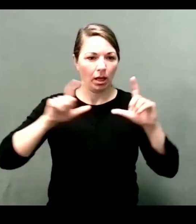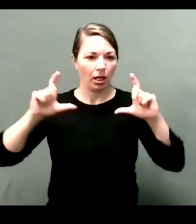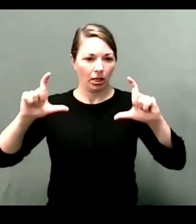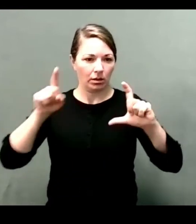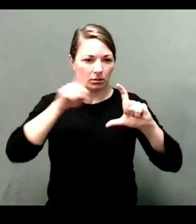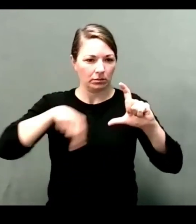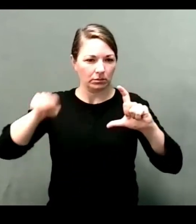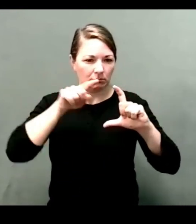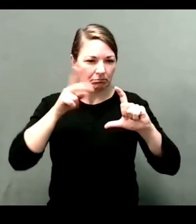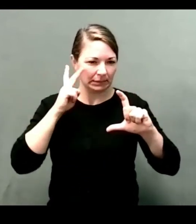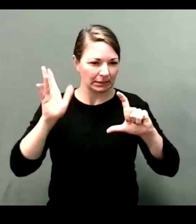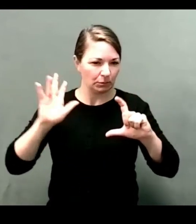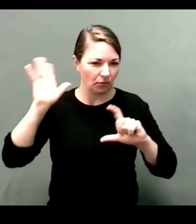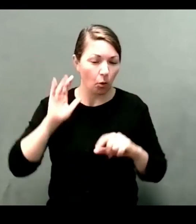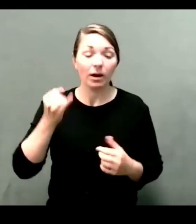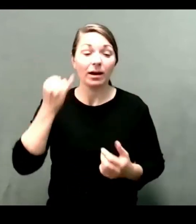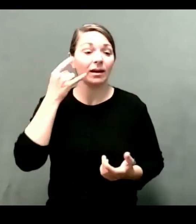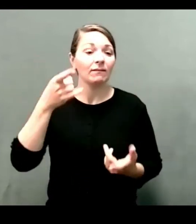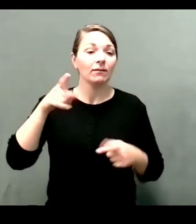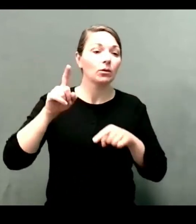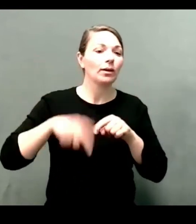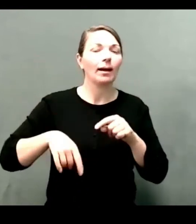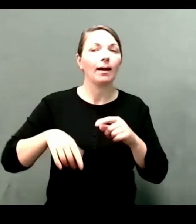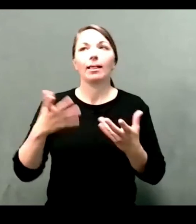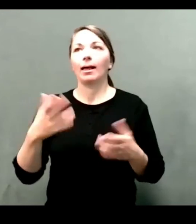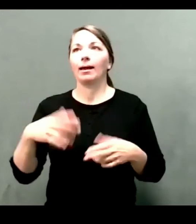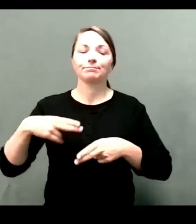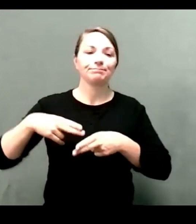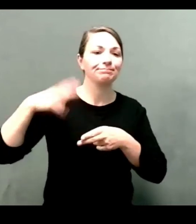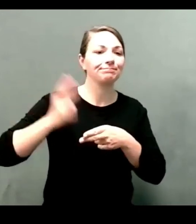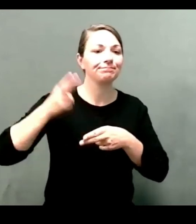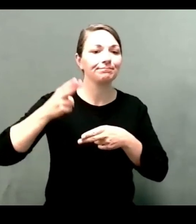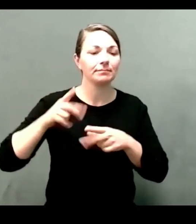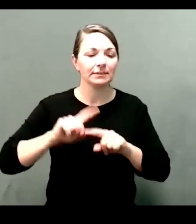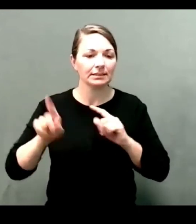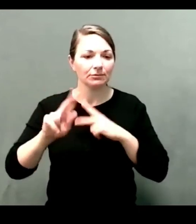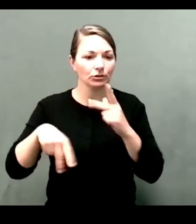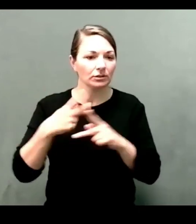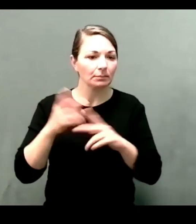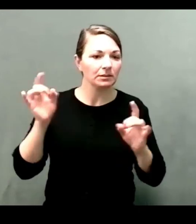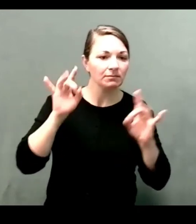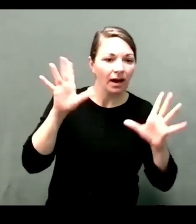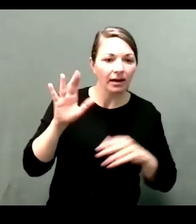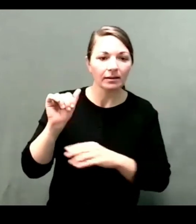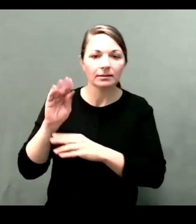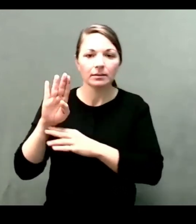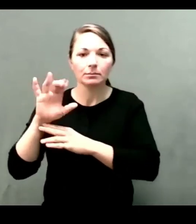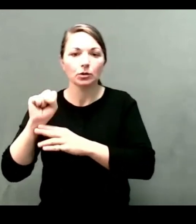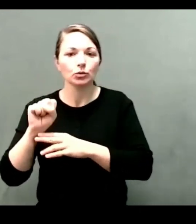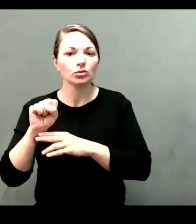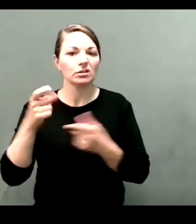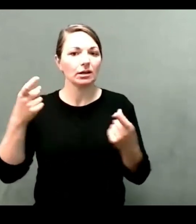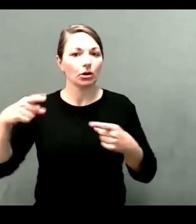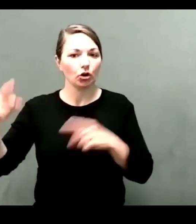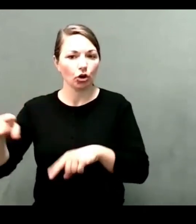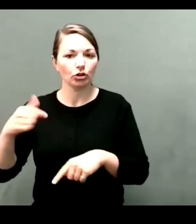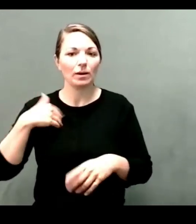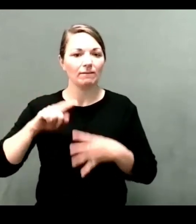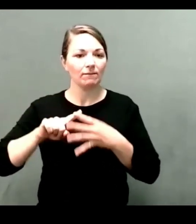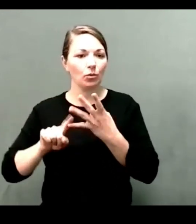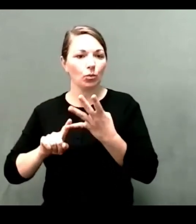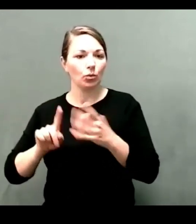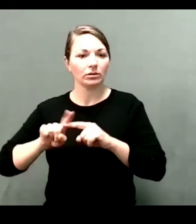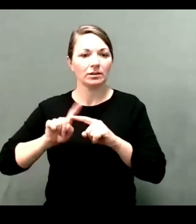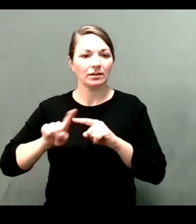able to name or verbalize the different kinds of violence and abuse that occur. So we have 4 different links here that we